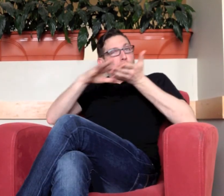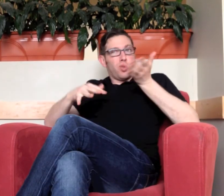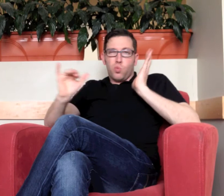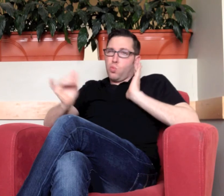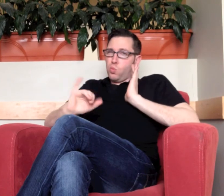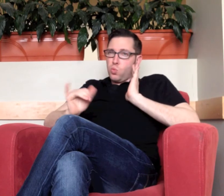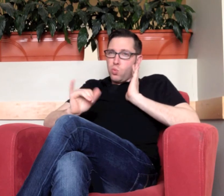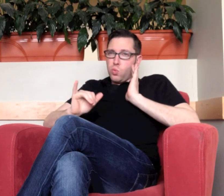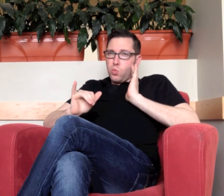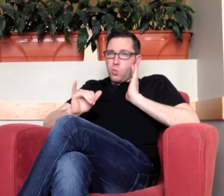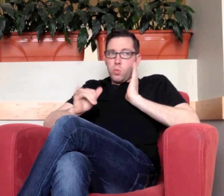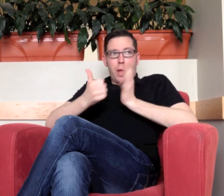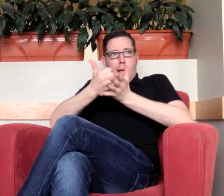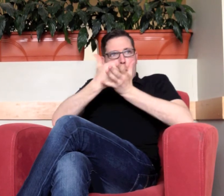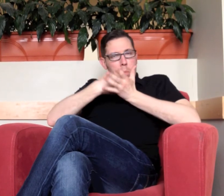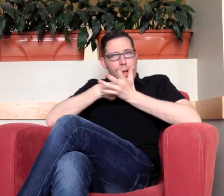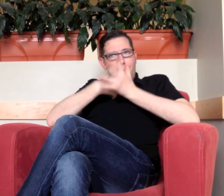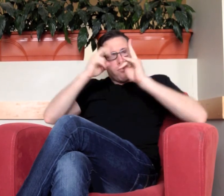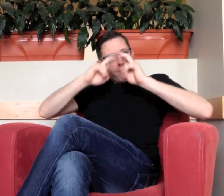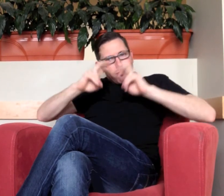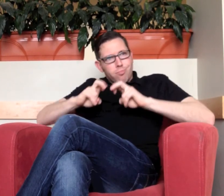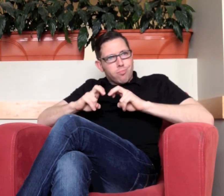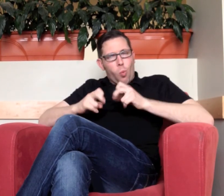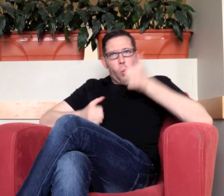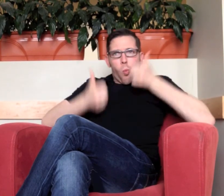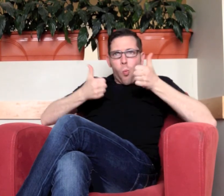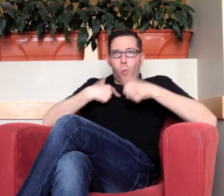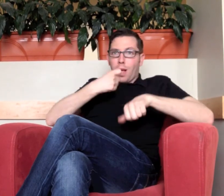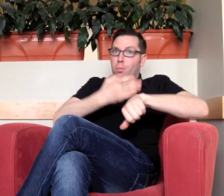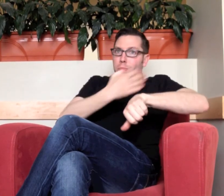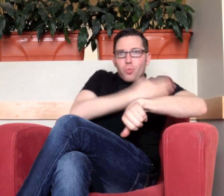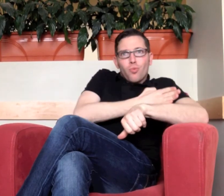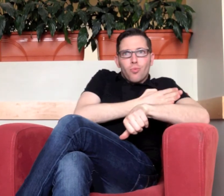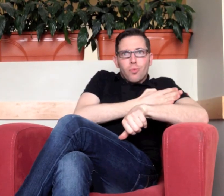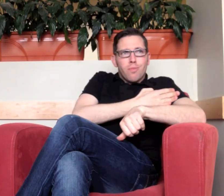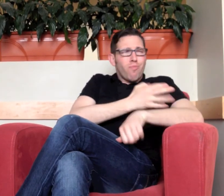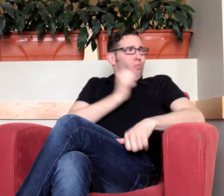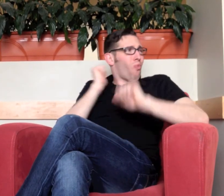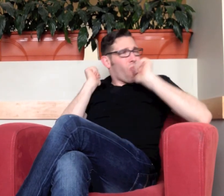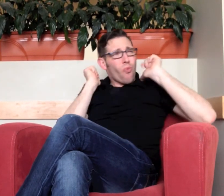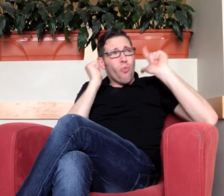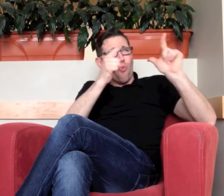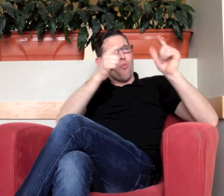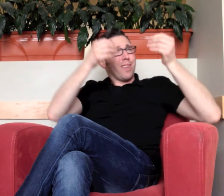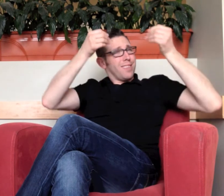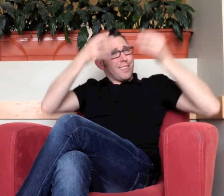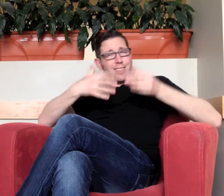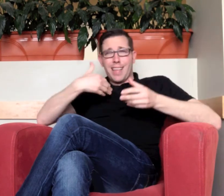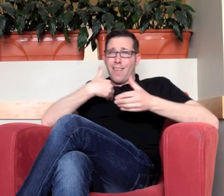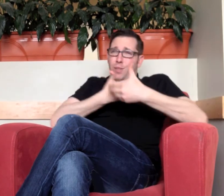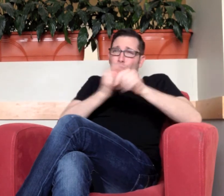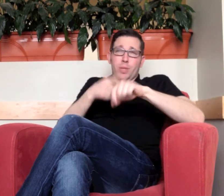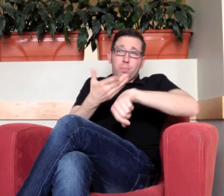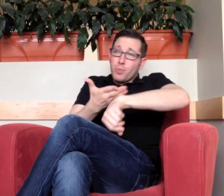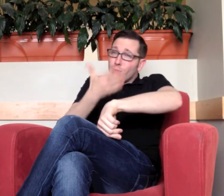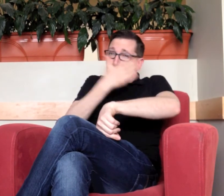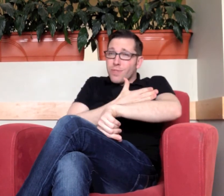professor, and it really assists others in the future. I always look to improve my